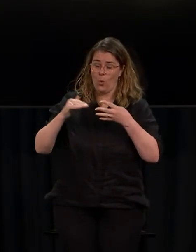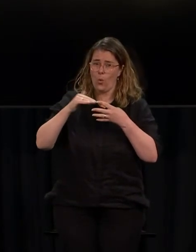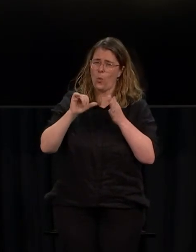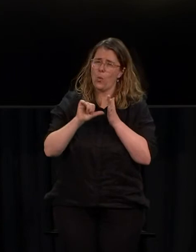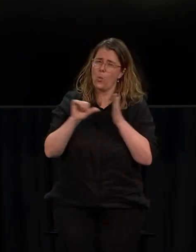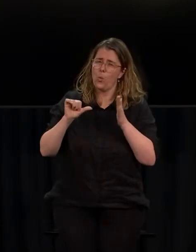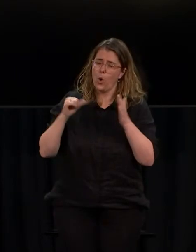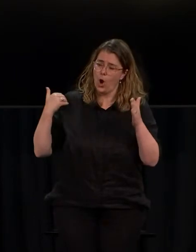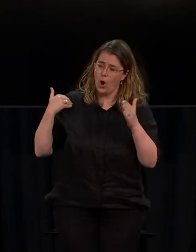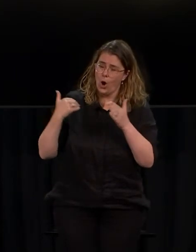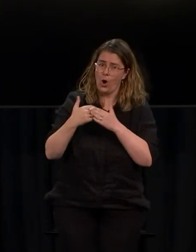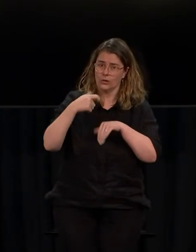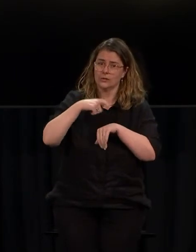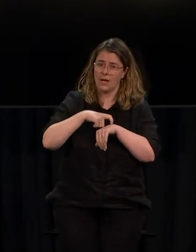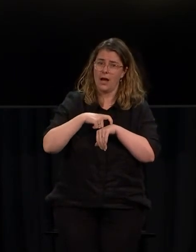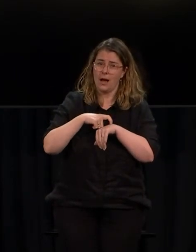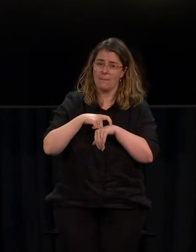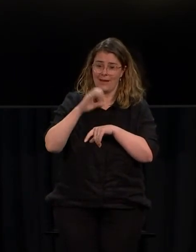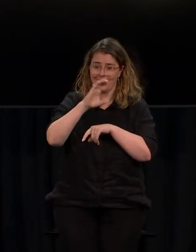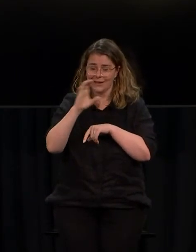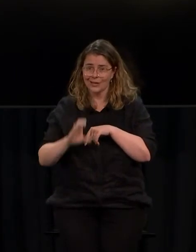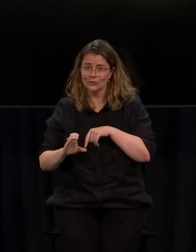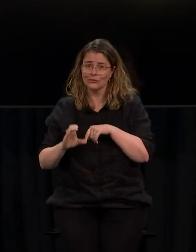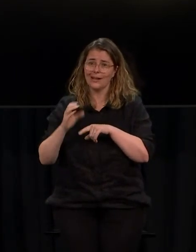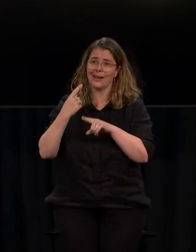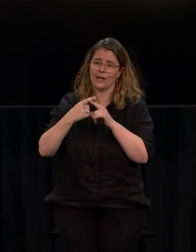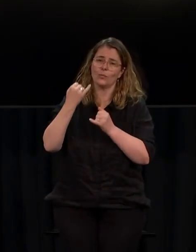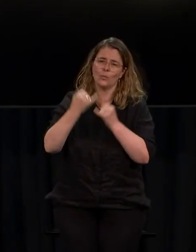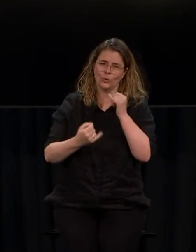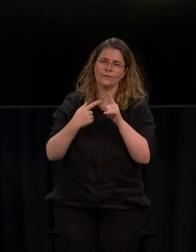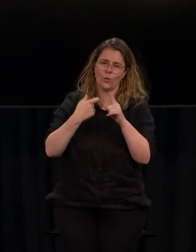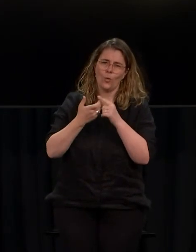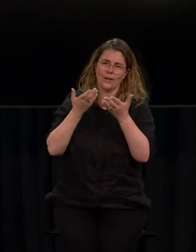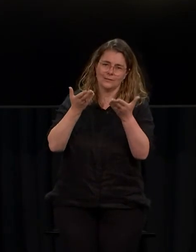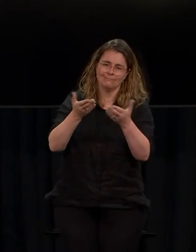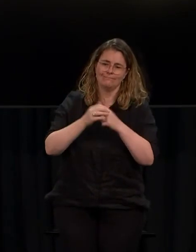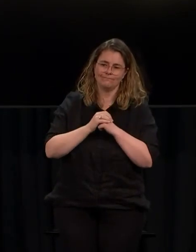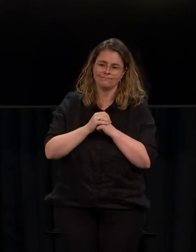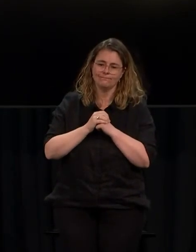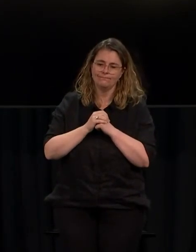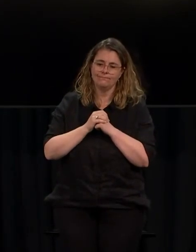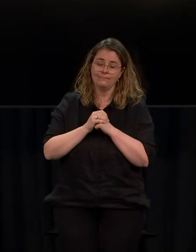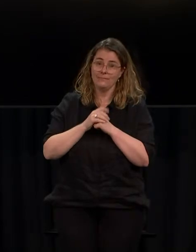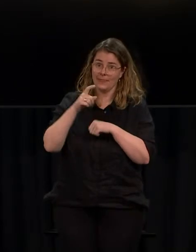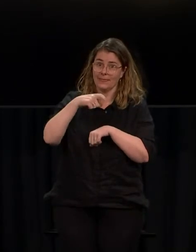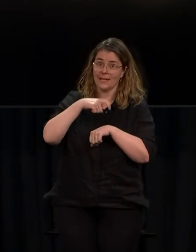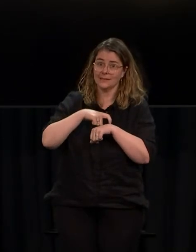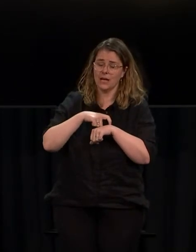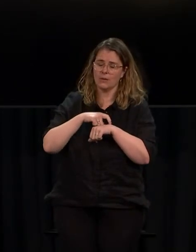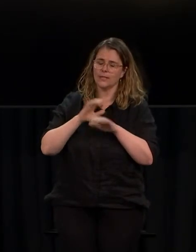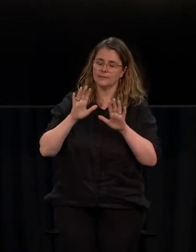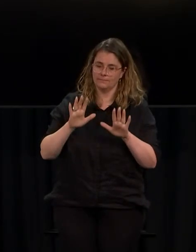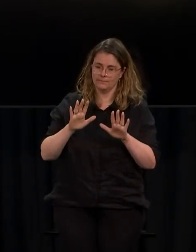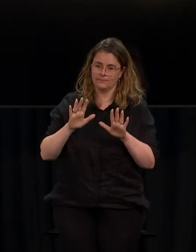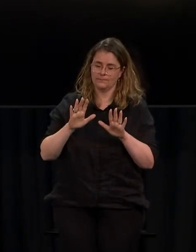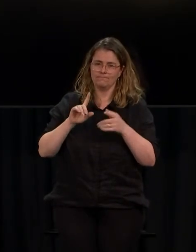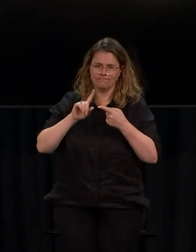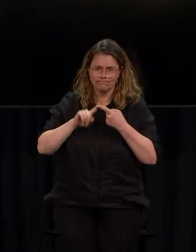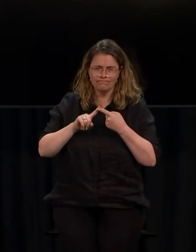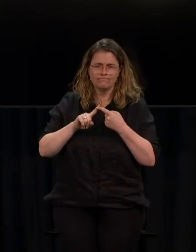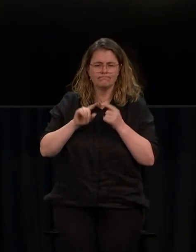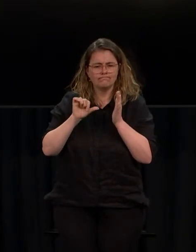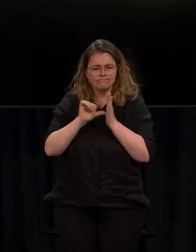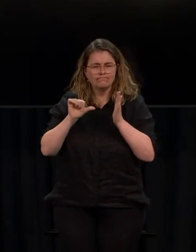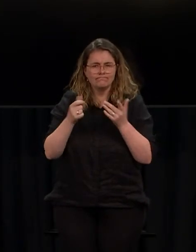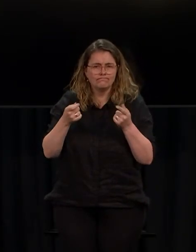level 4 as a country in the city of Auckland. What we did then was take a step to continue with